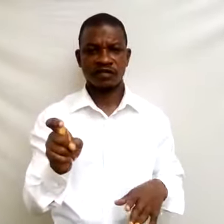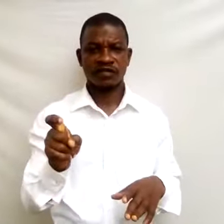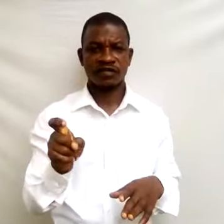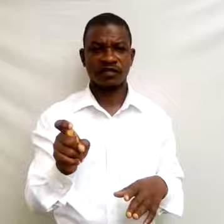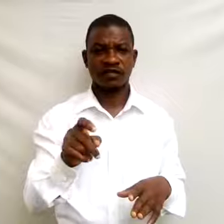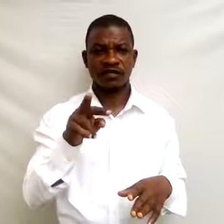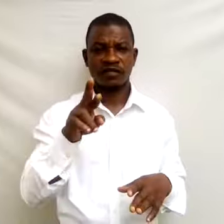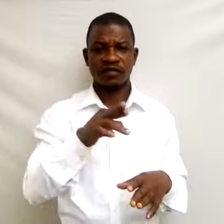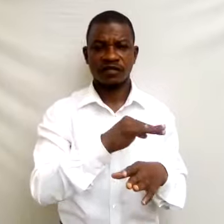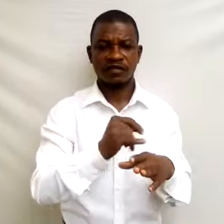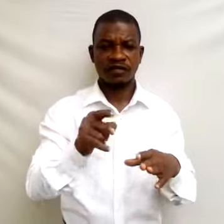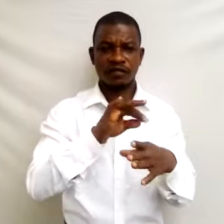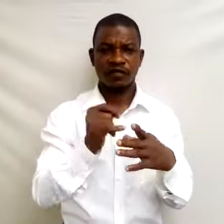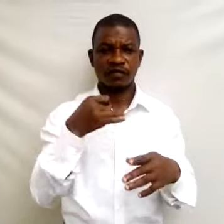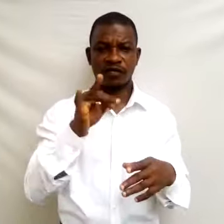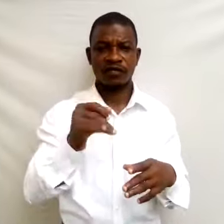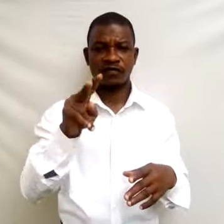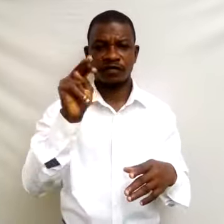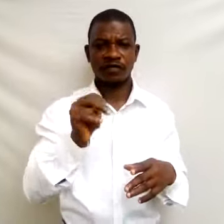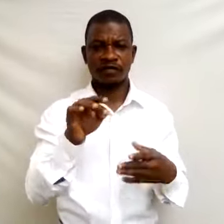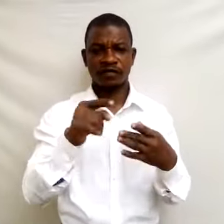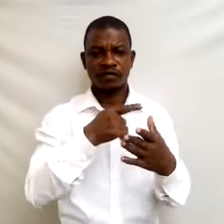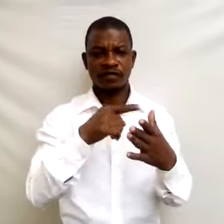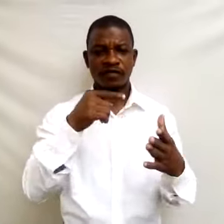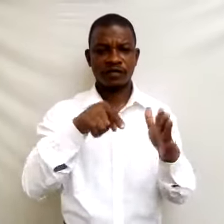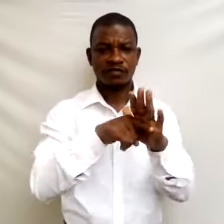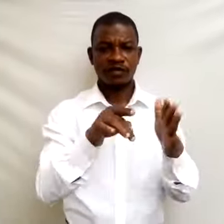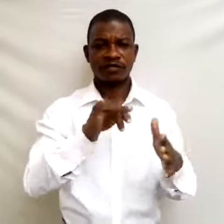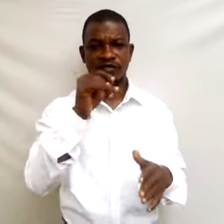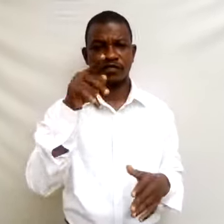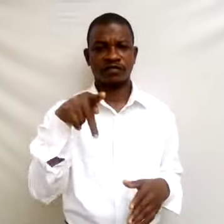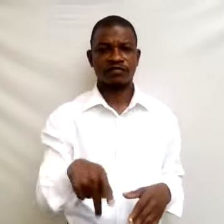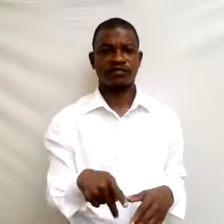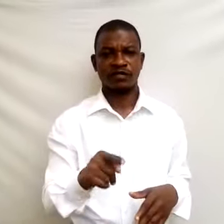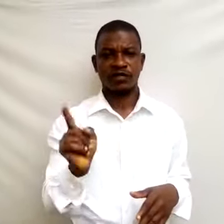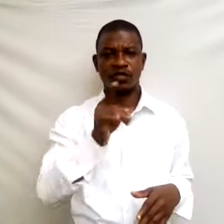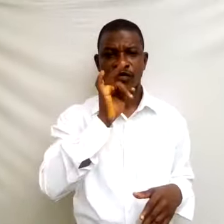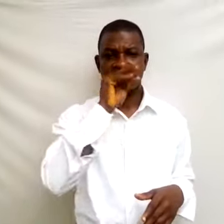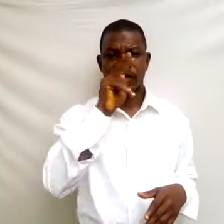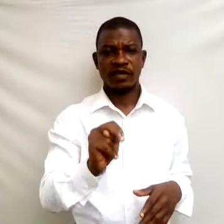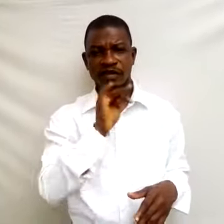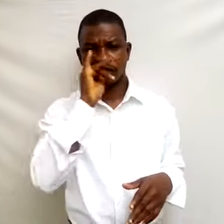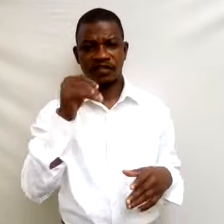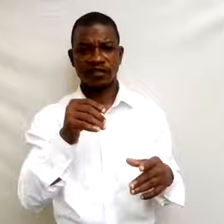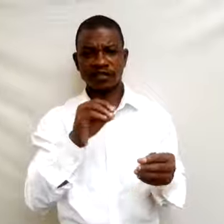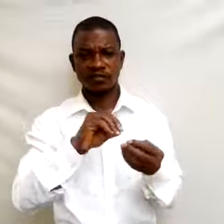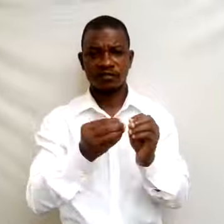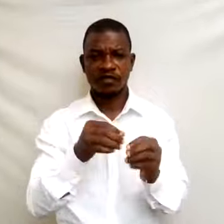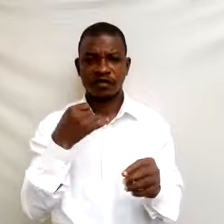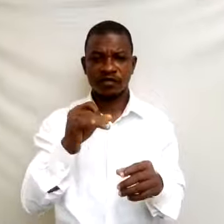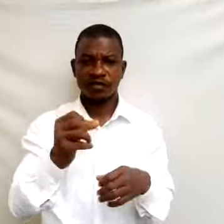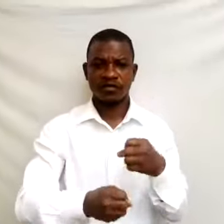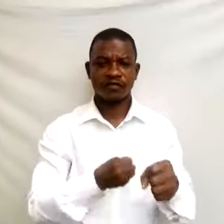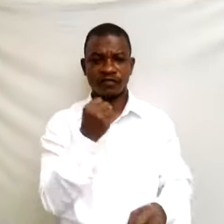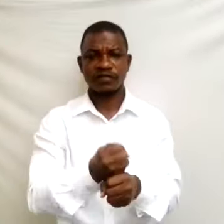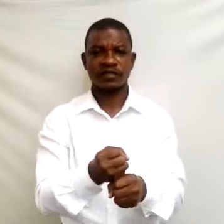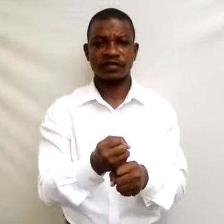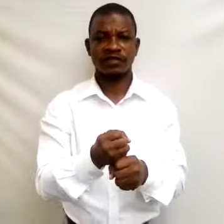to the power of n minus P, where n is number of year, that is